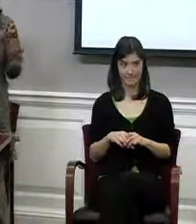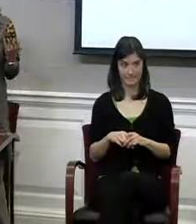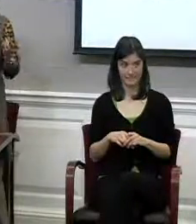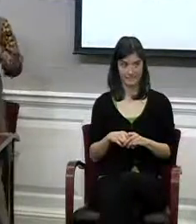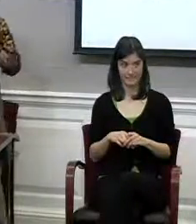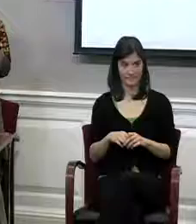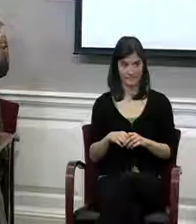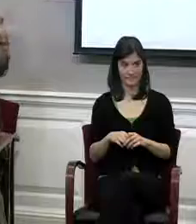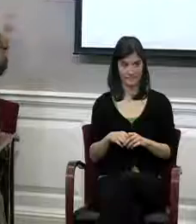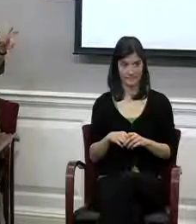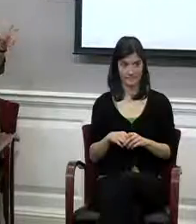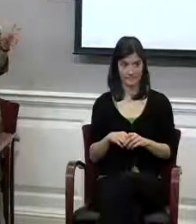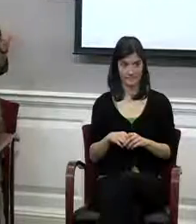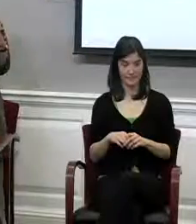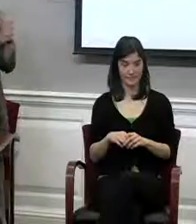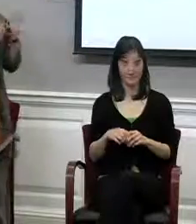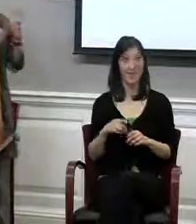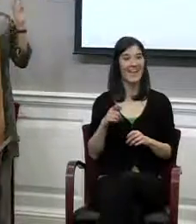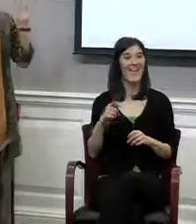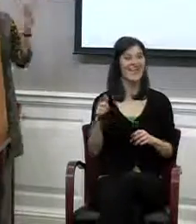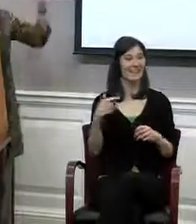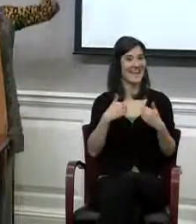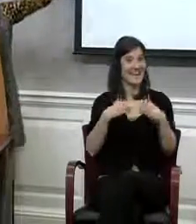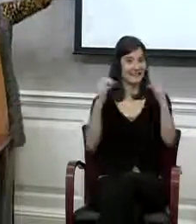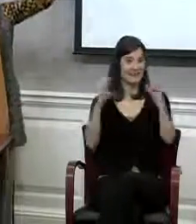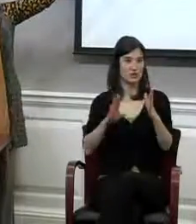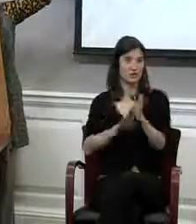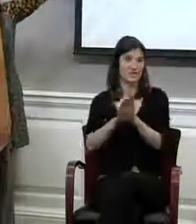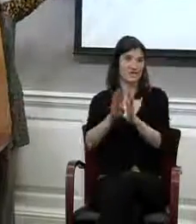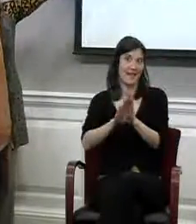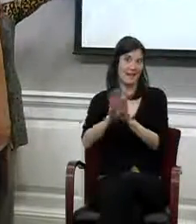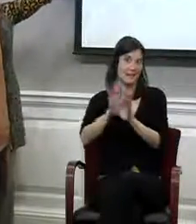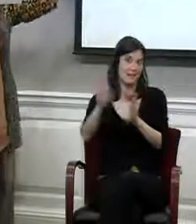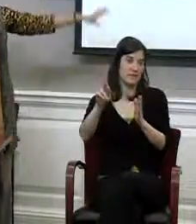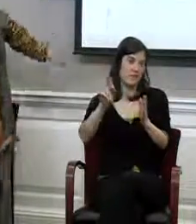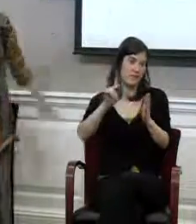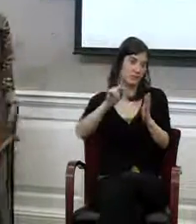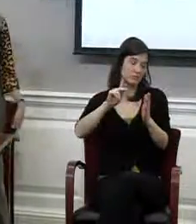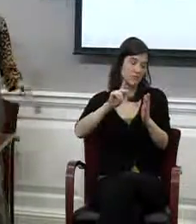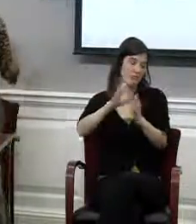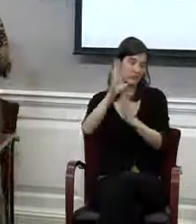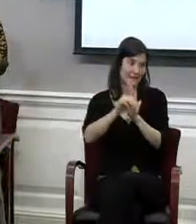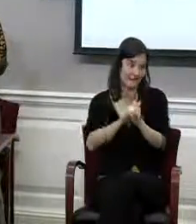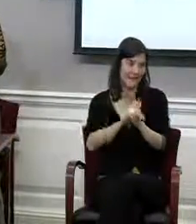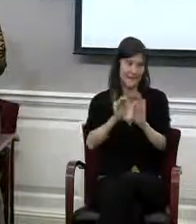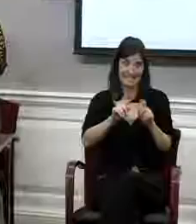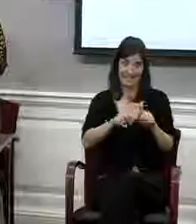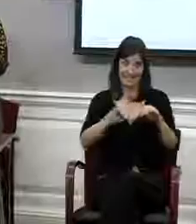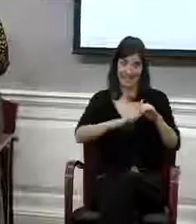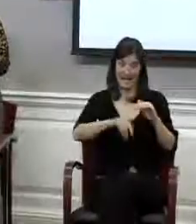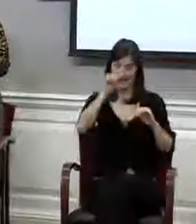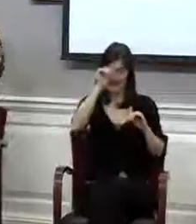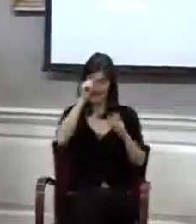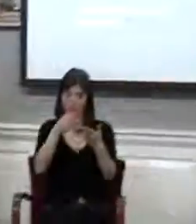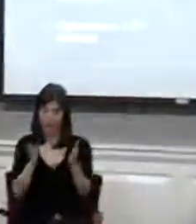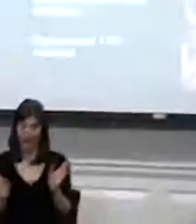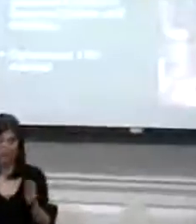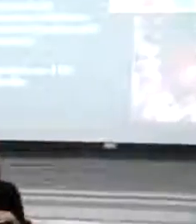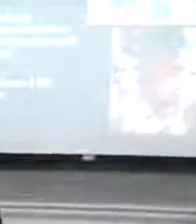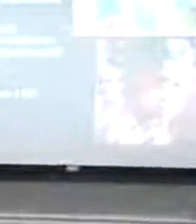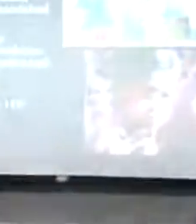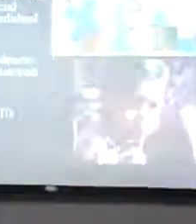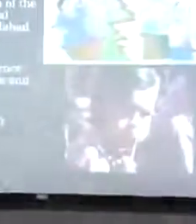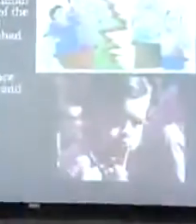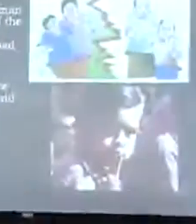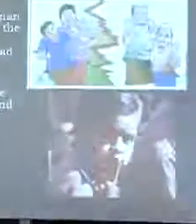They have modules which are called Rainbow. This is an image from one of the modules where they have several stories that are given that highlight